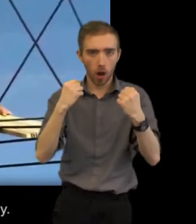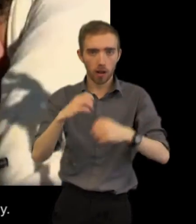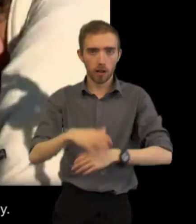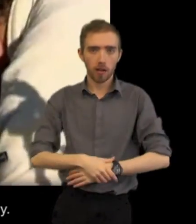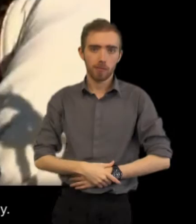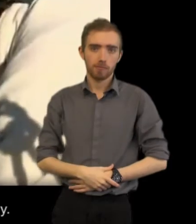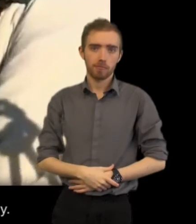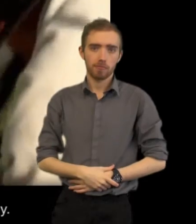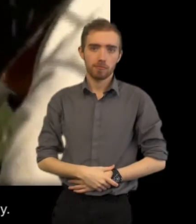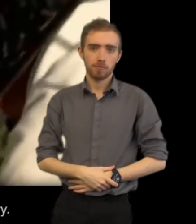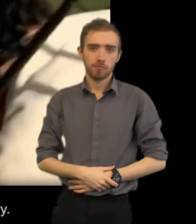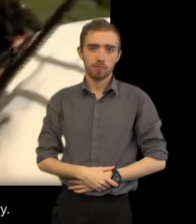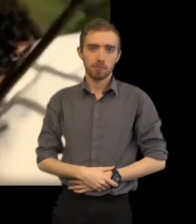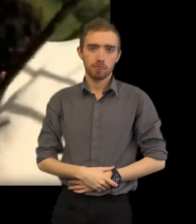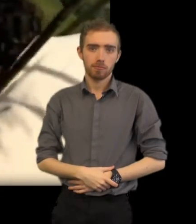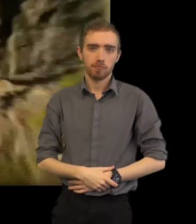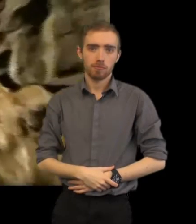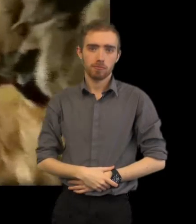pathway.